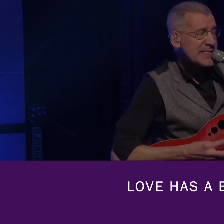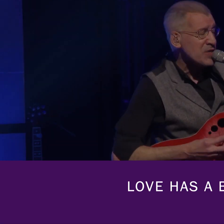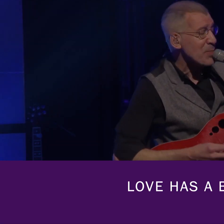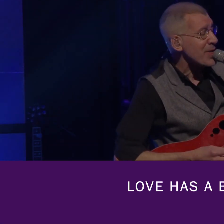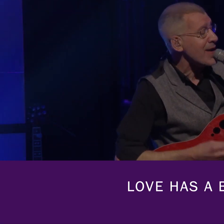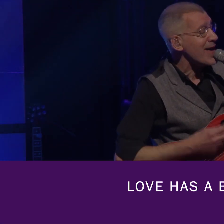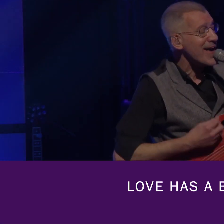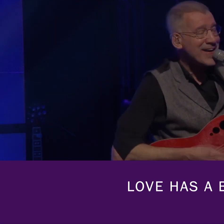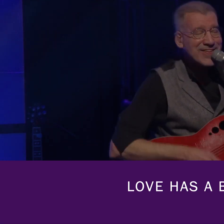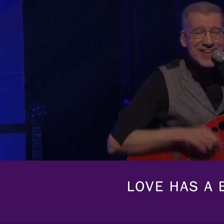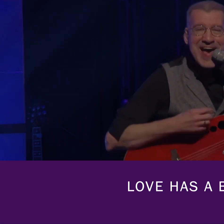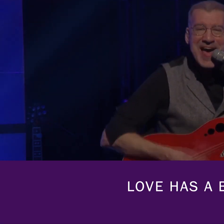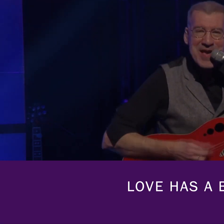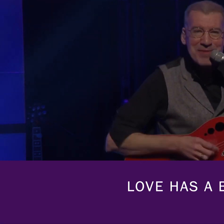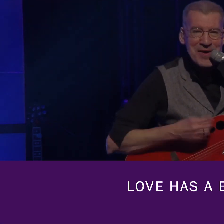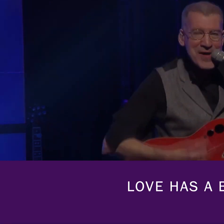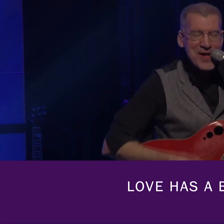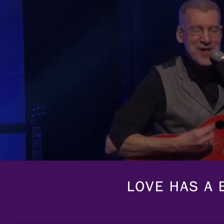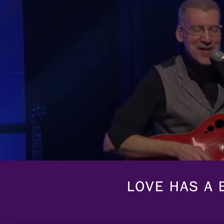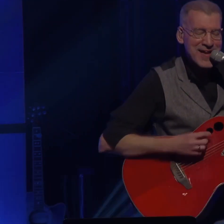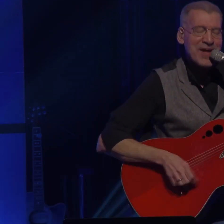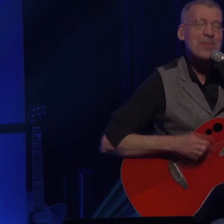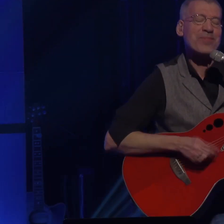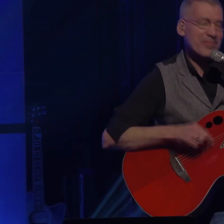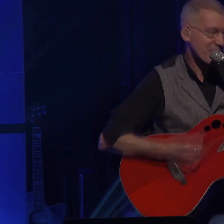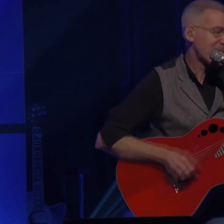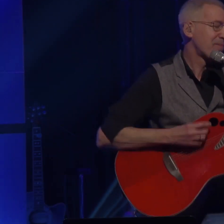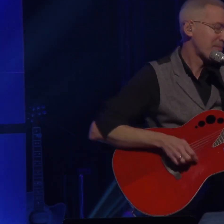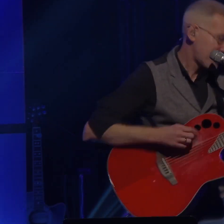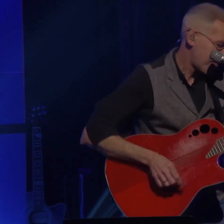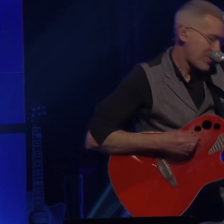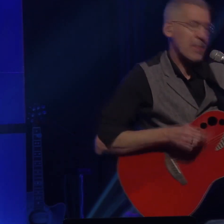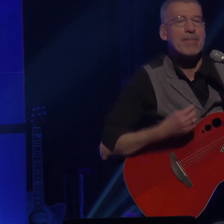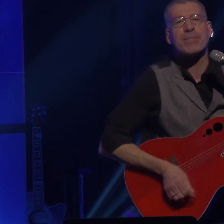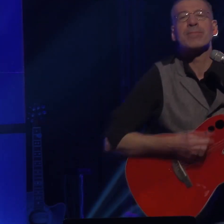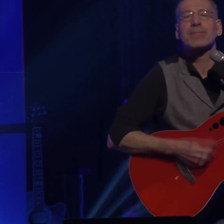Love has appeared the table.